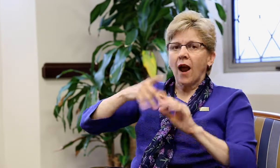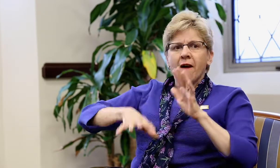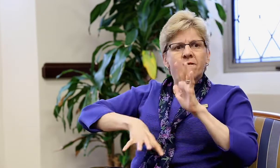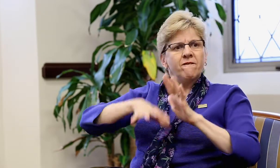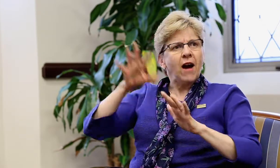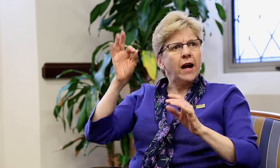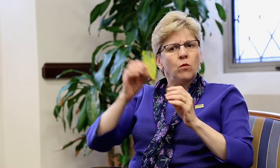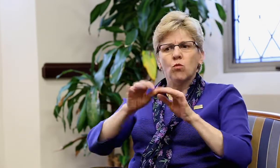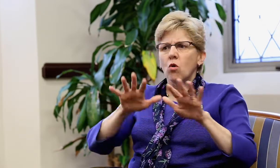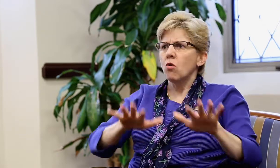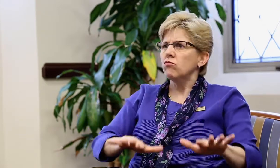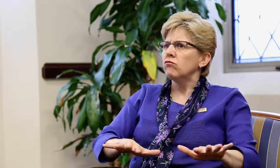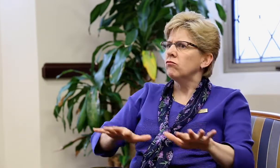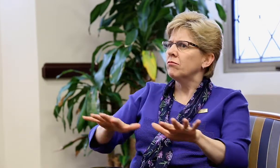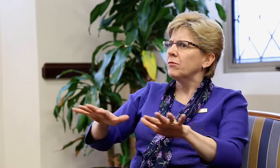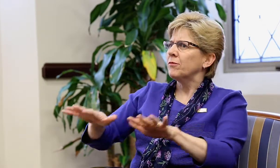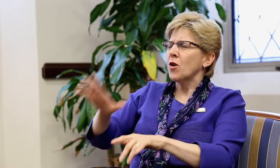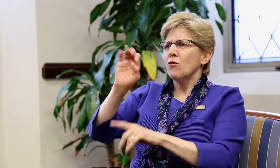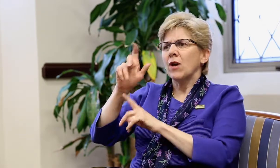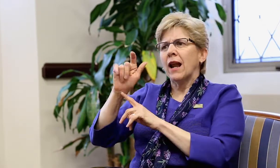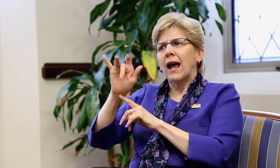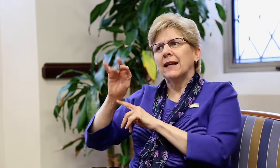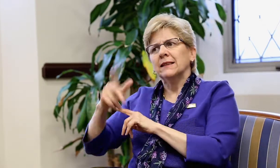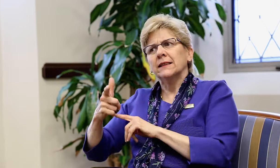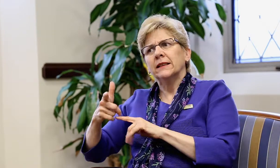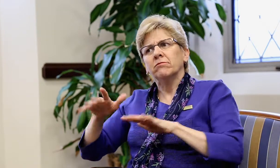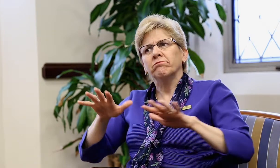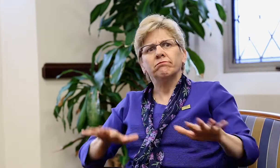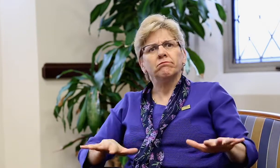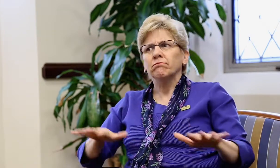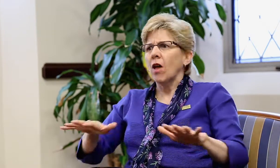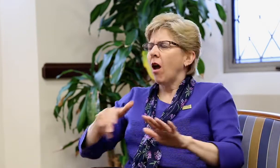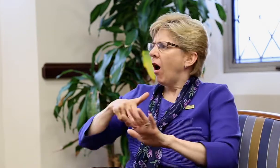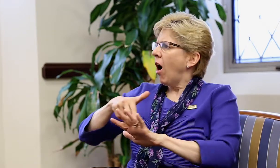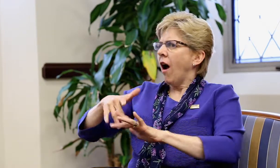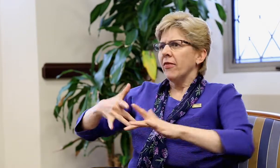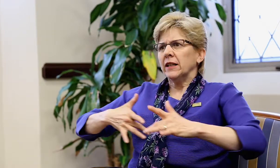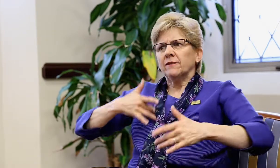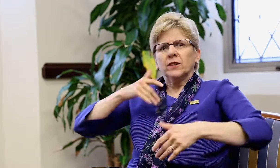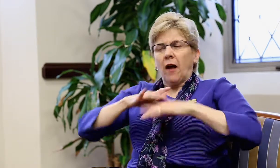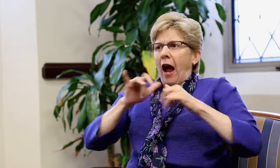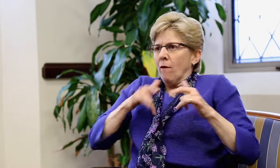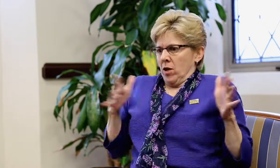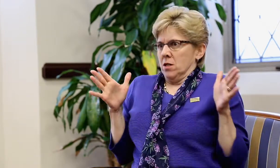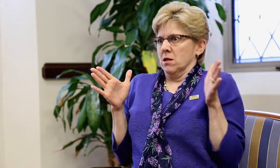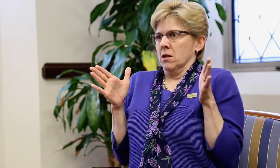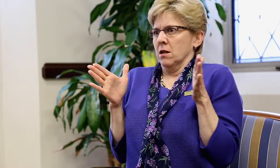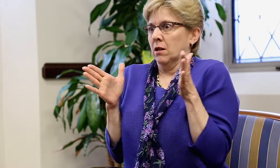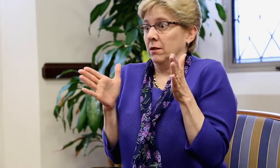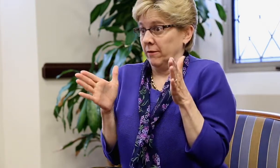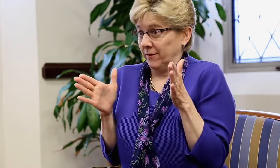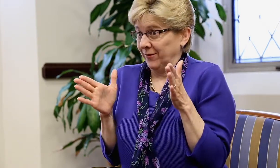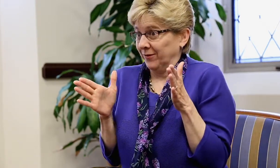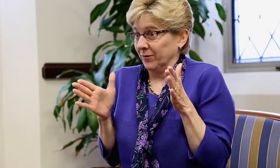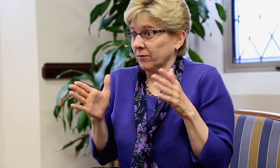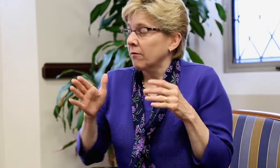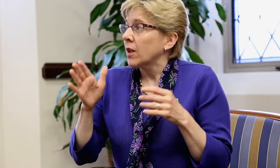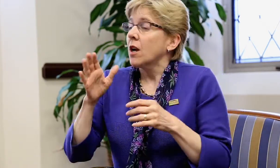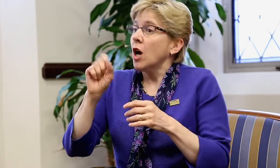hearing also find it a bit more relaxing to be in that kind of space. They don't have that sense of being compressed into a